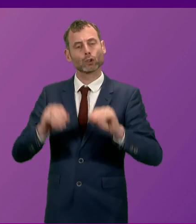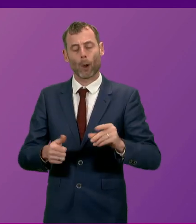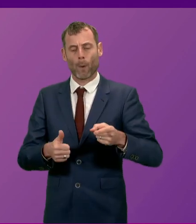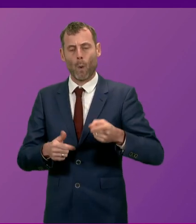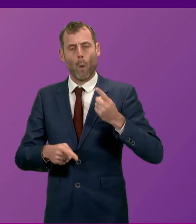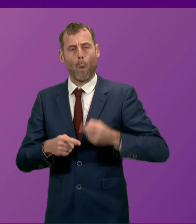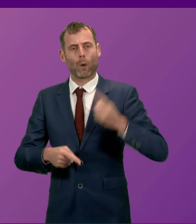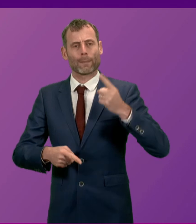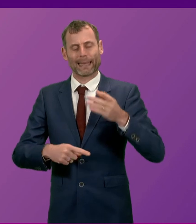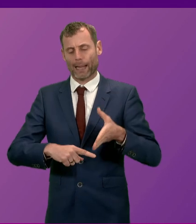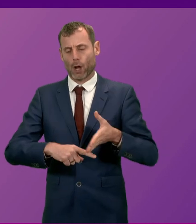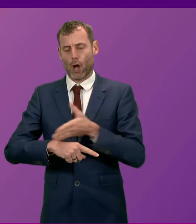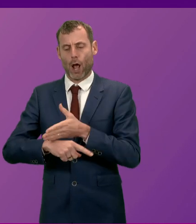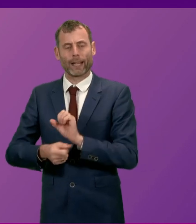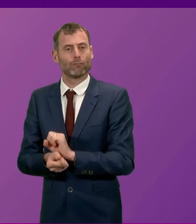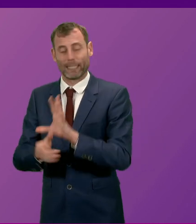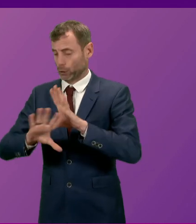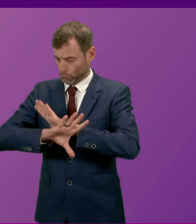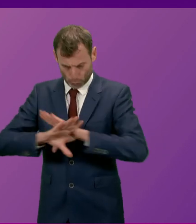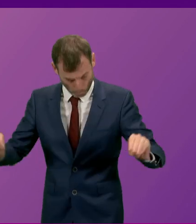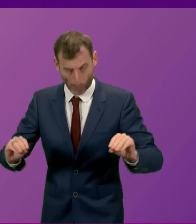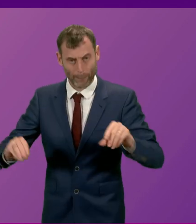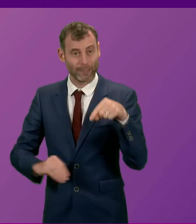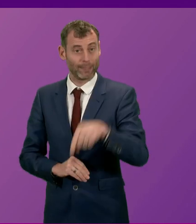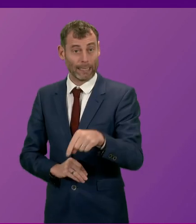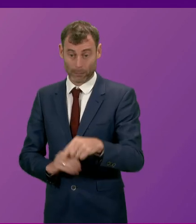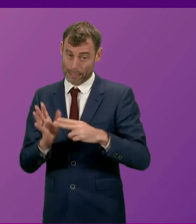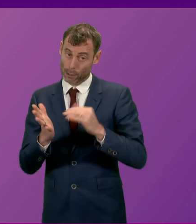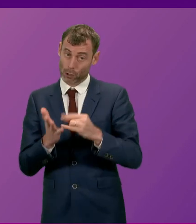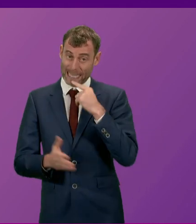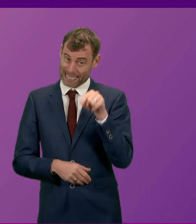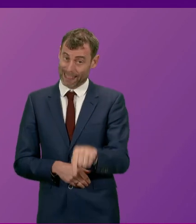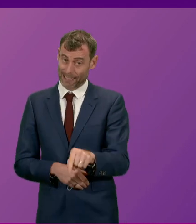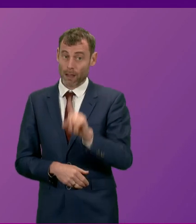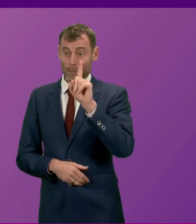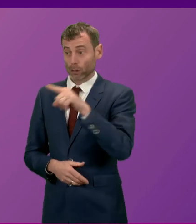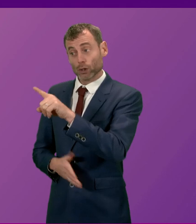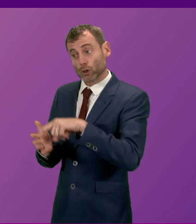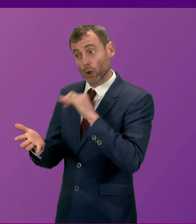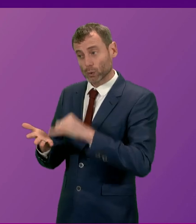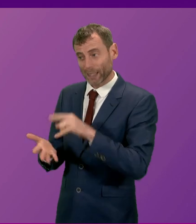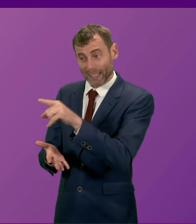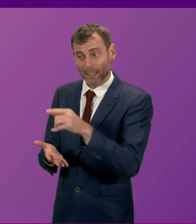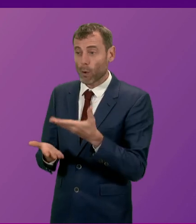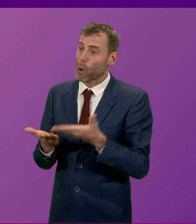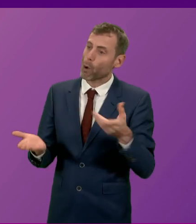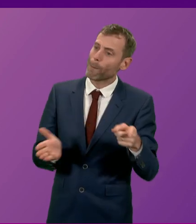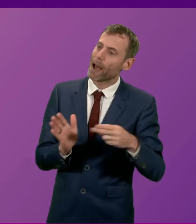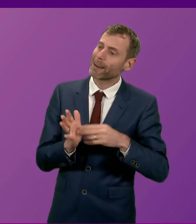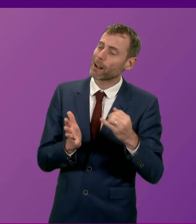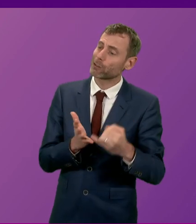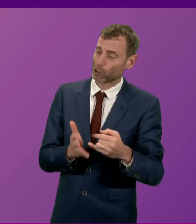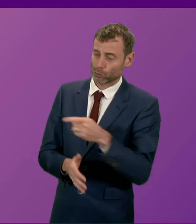release completely." John Swinney might be even softer in crime than Nicola Sturgeon. Victims groups feel that